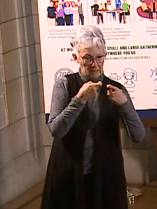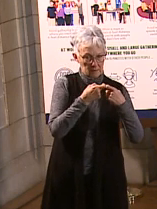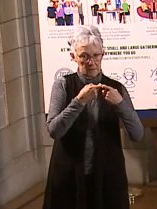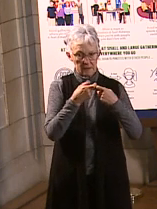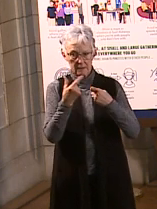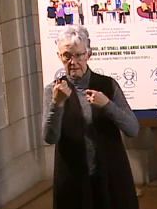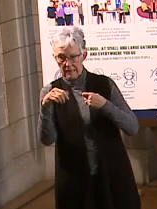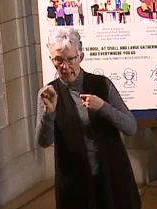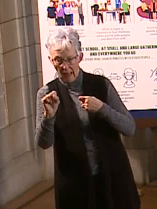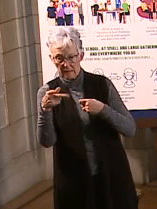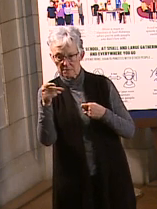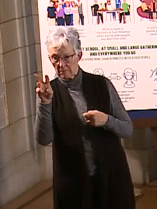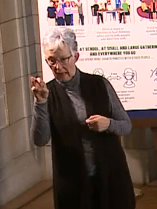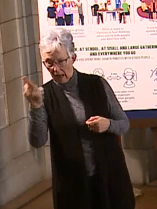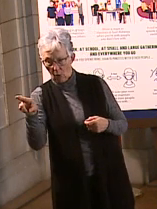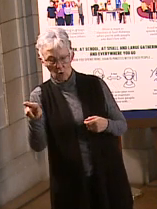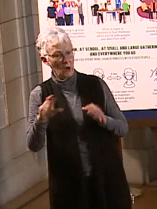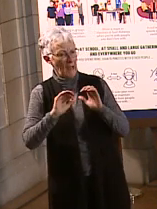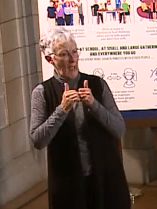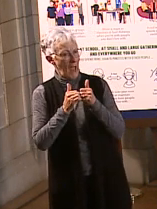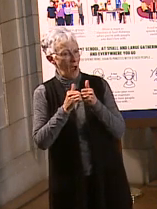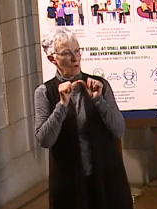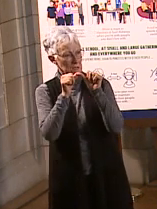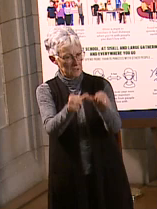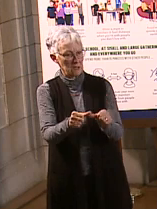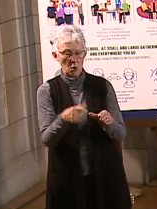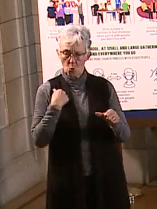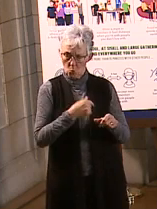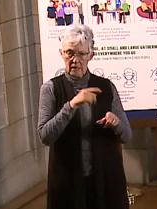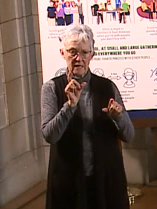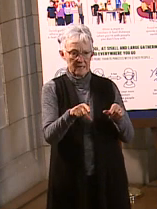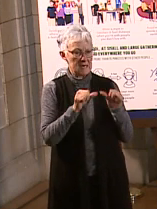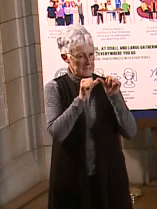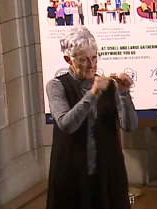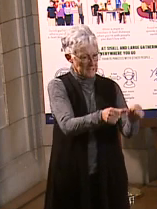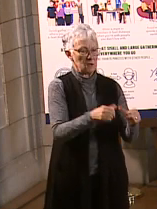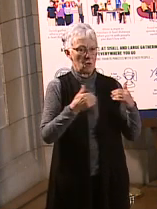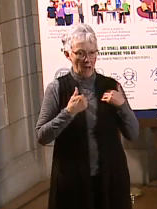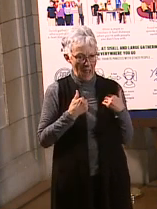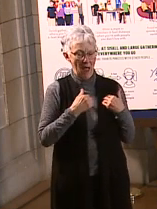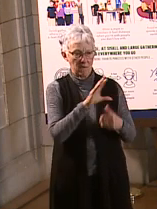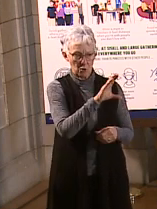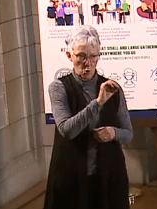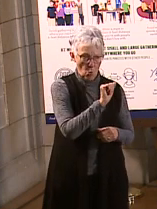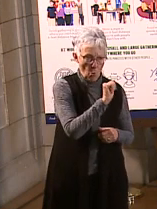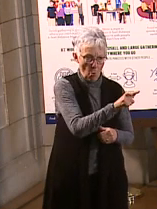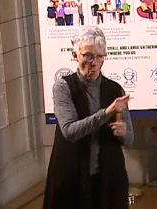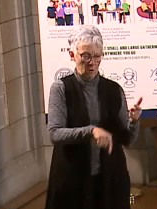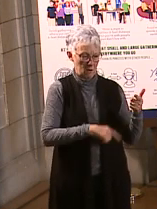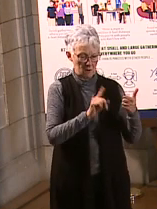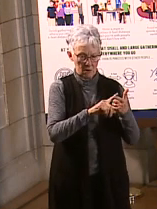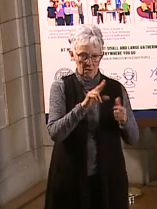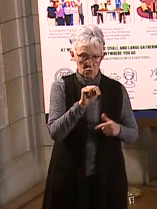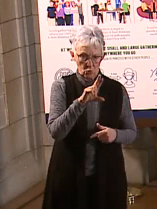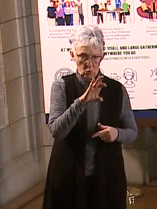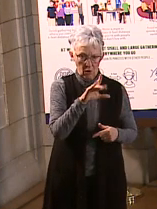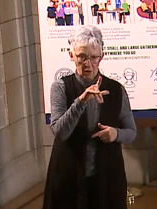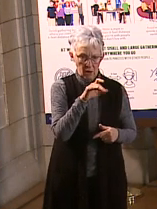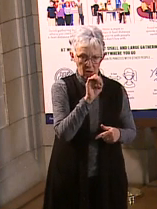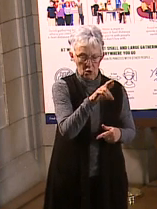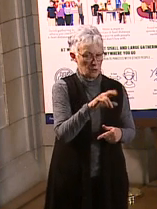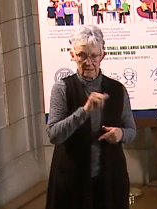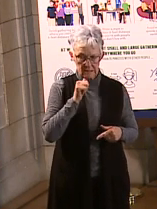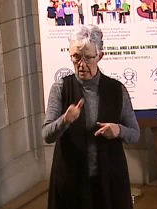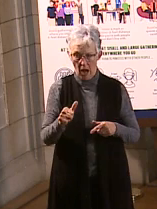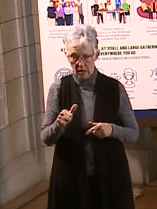reliable sources of energy like coal, like nuclear, to be able to make sure this does not happen again. This is utterly unacceptable that we